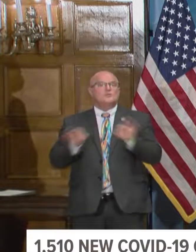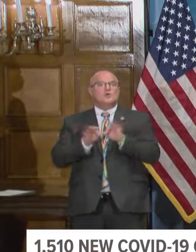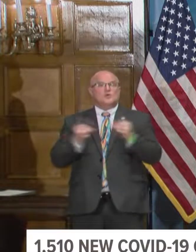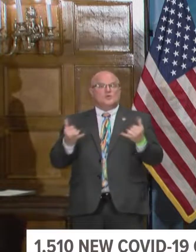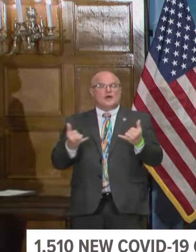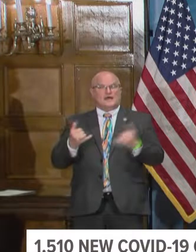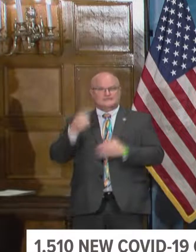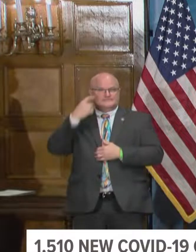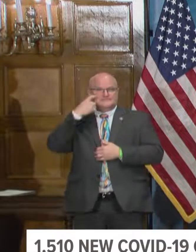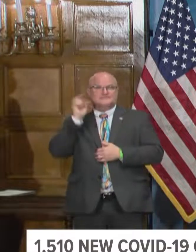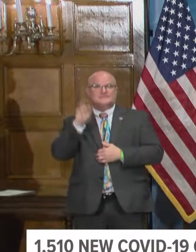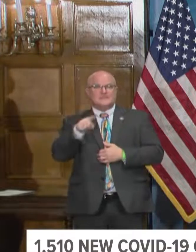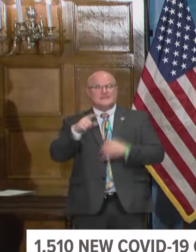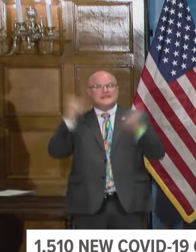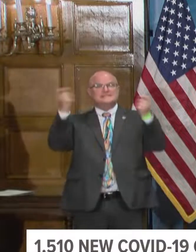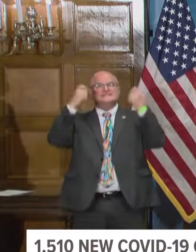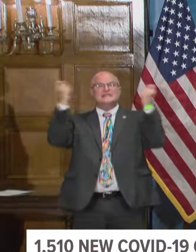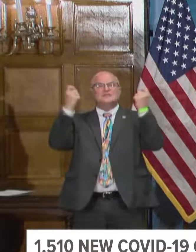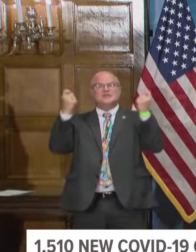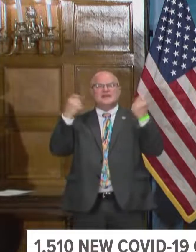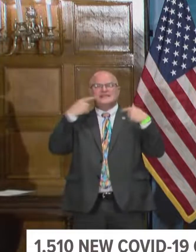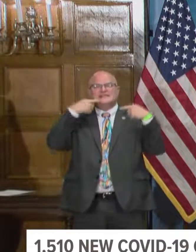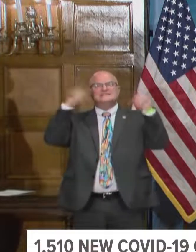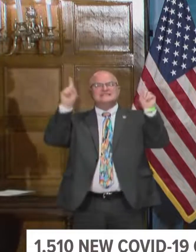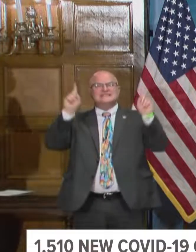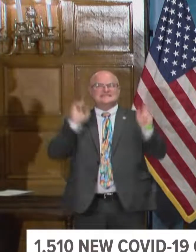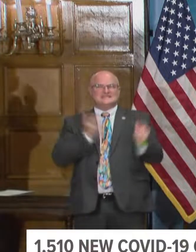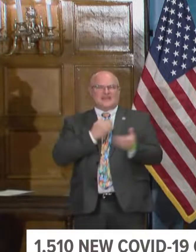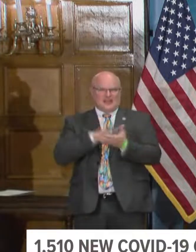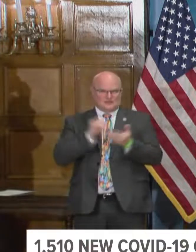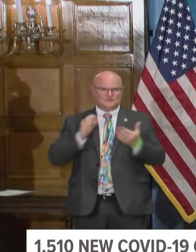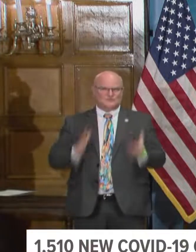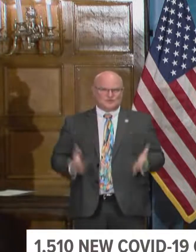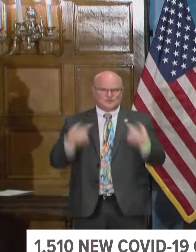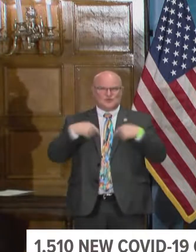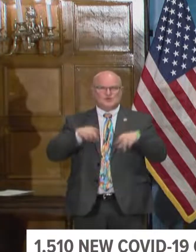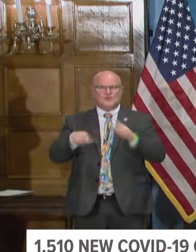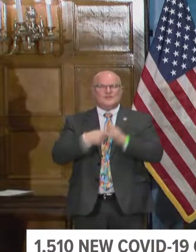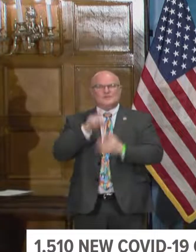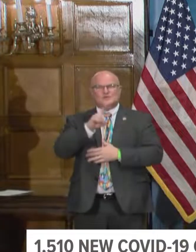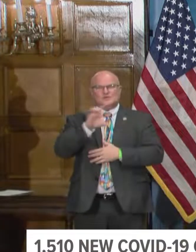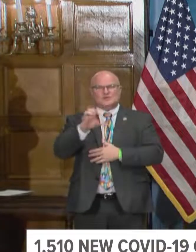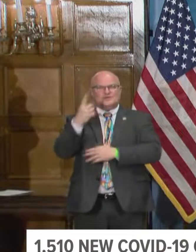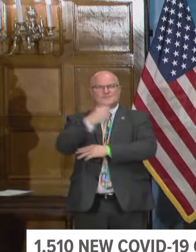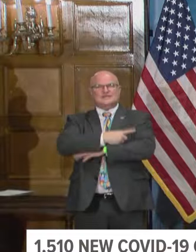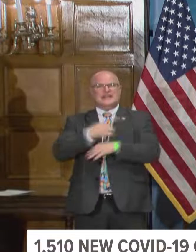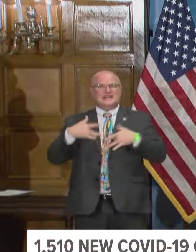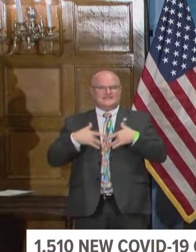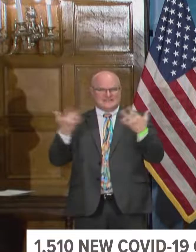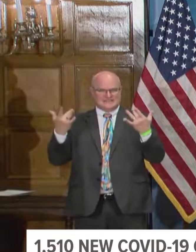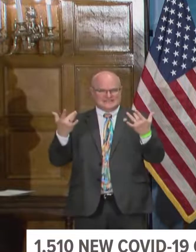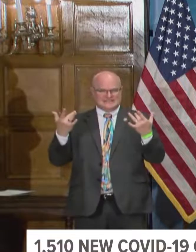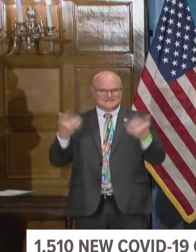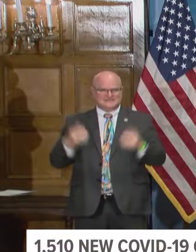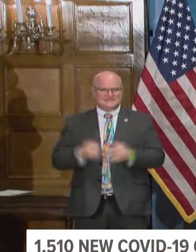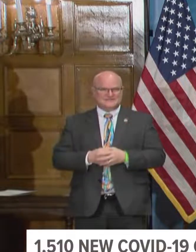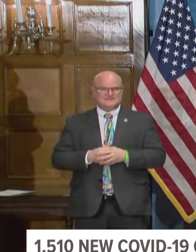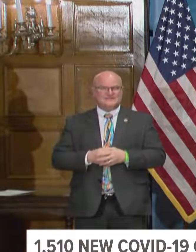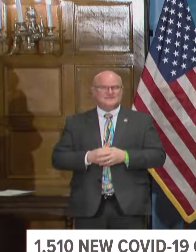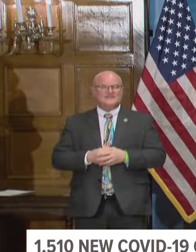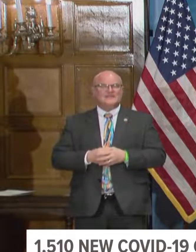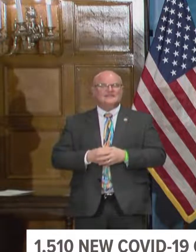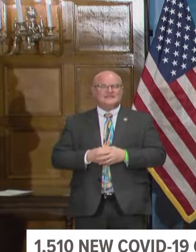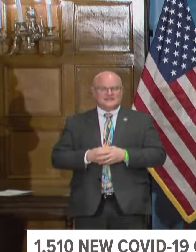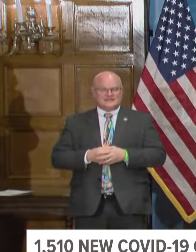acknowledge and to celebrate the successes of our students during these 100-day events. So when we think about how